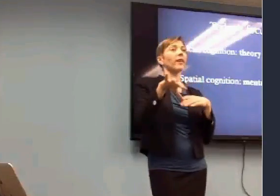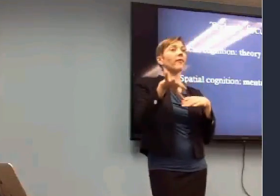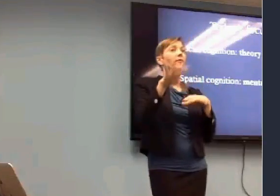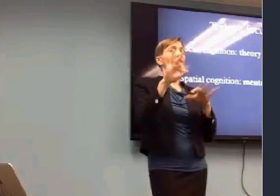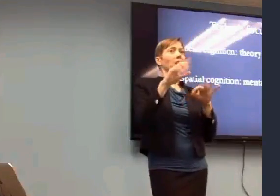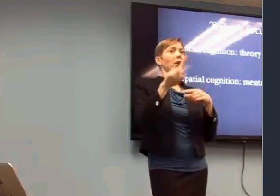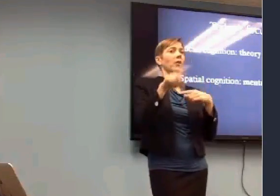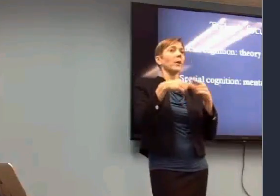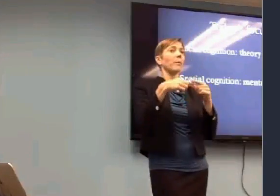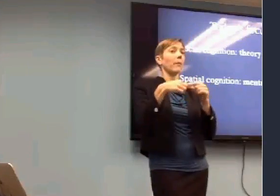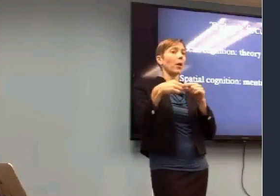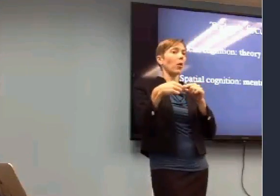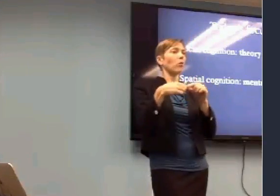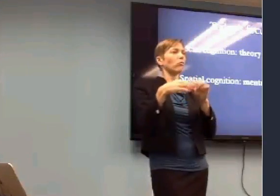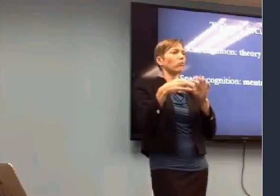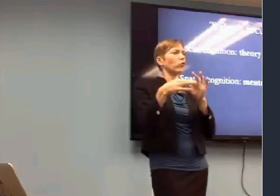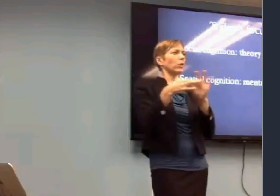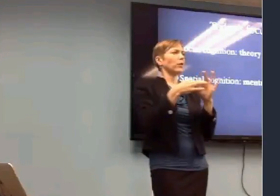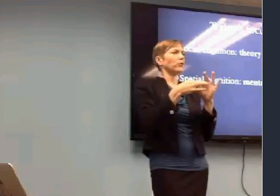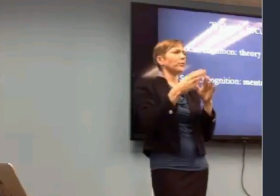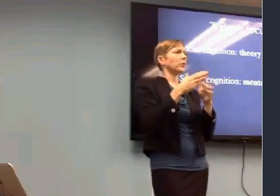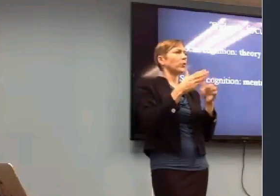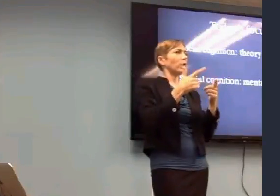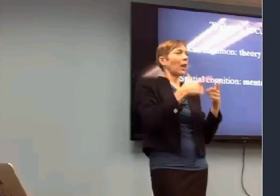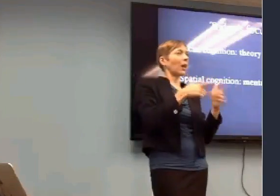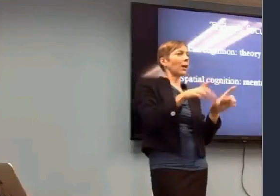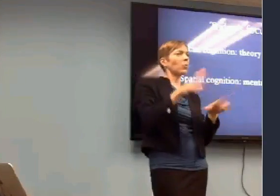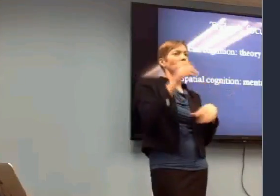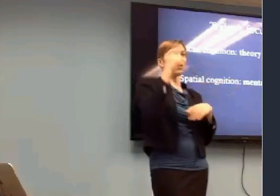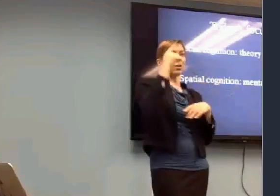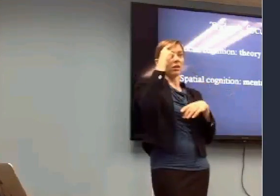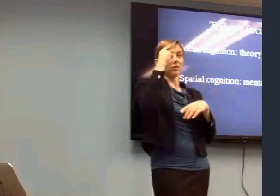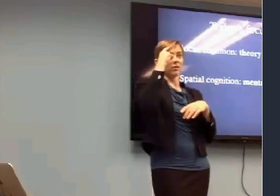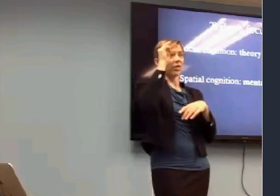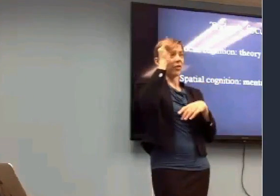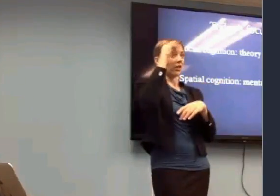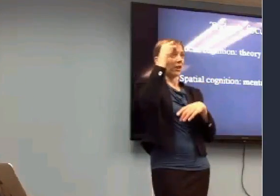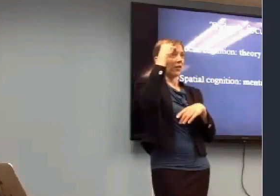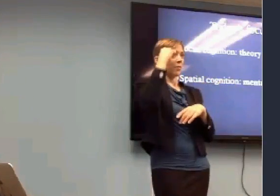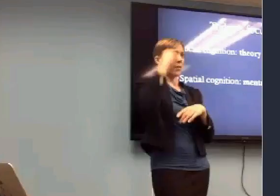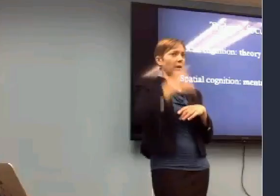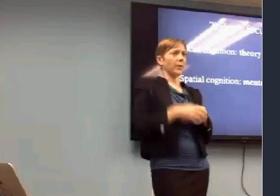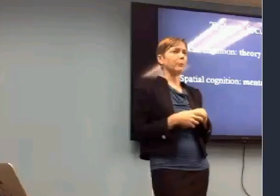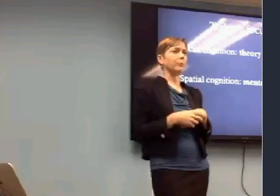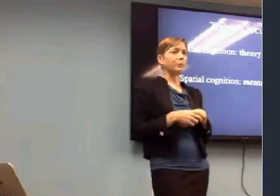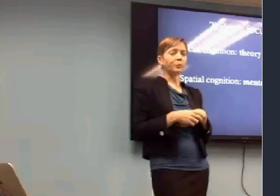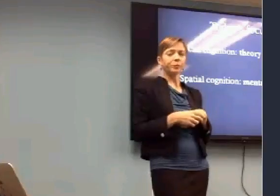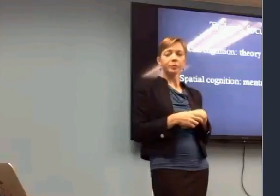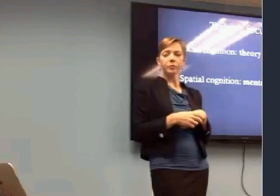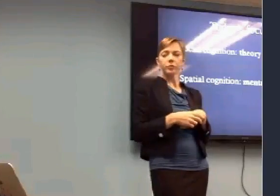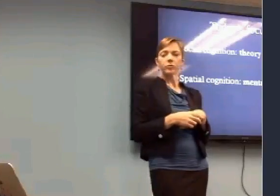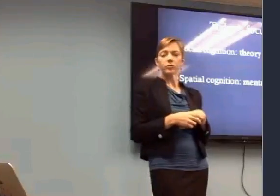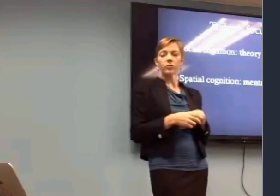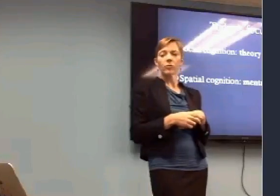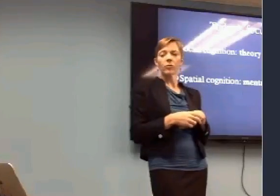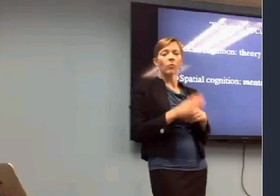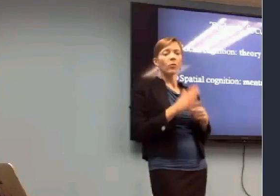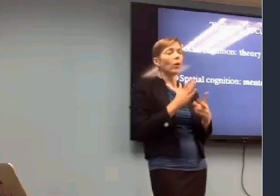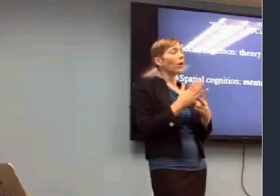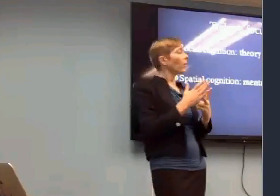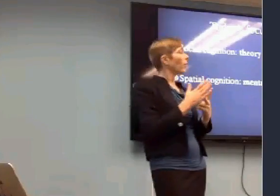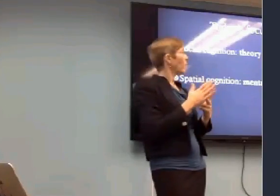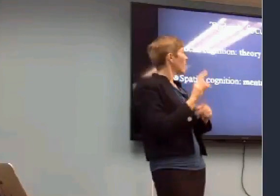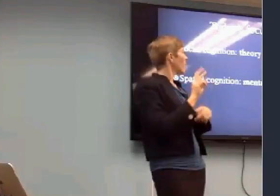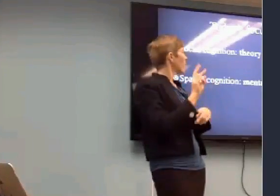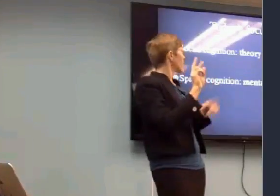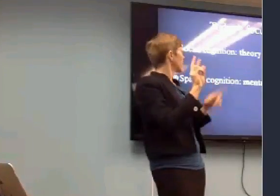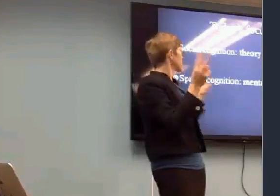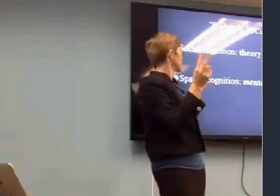their work with you and what they find about the relationship between language and theory of mind, which is part of